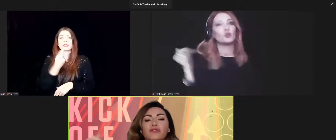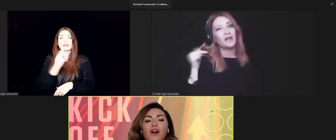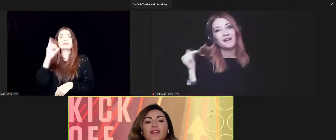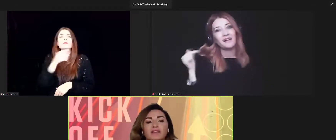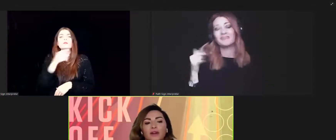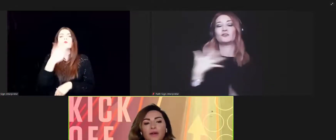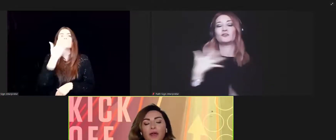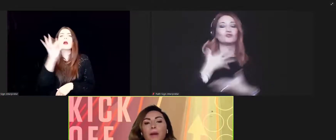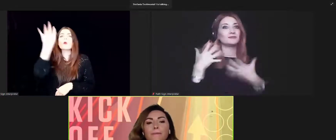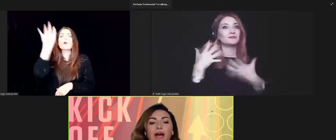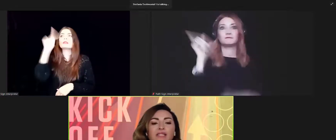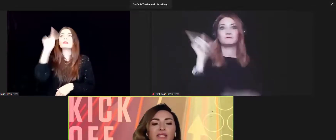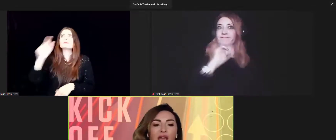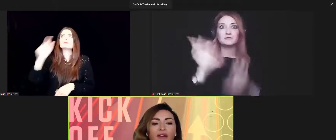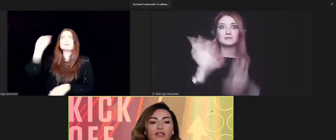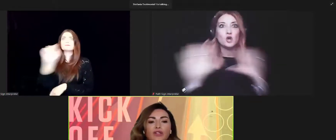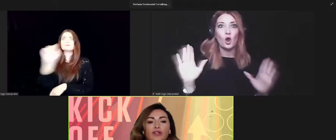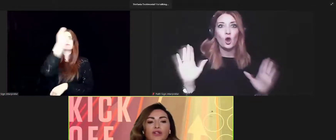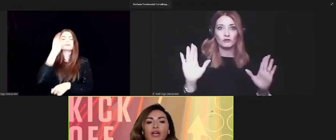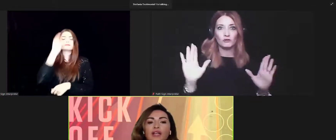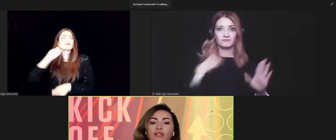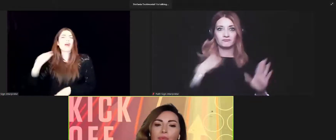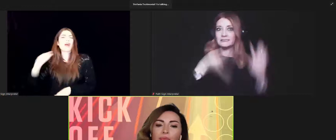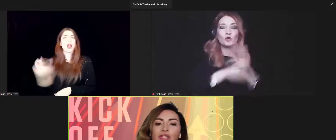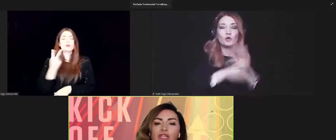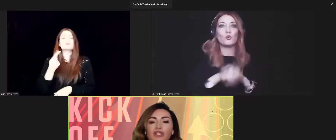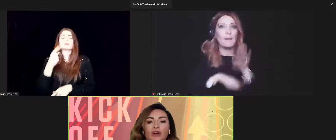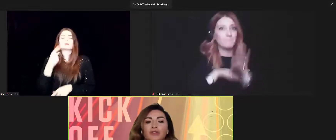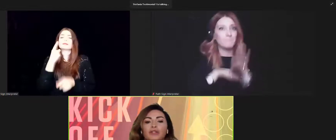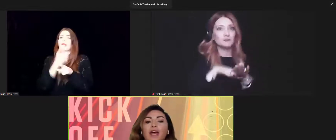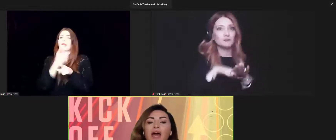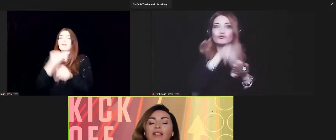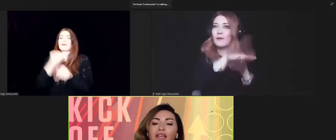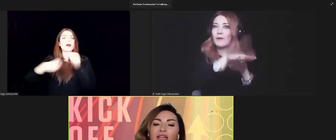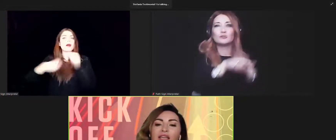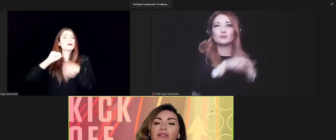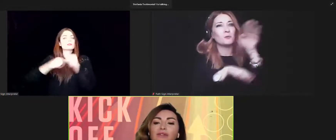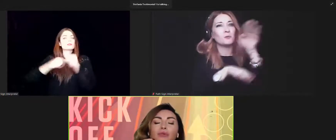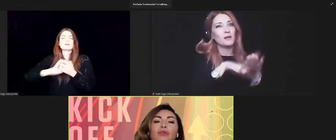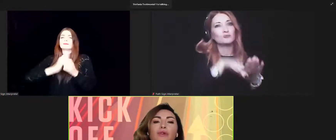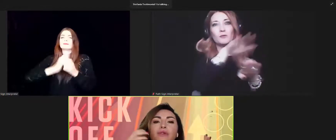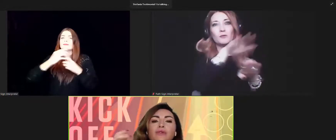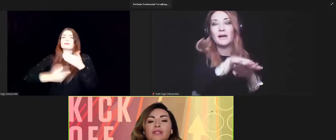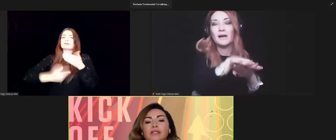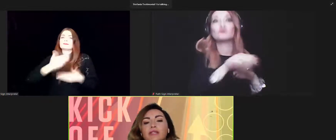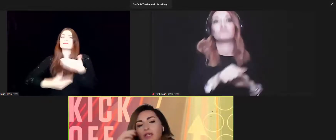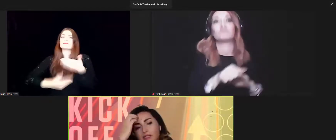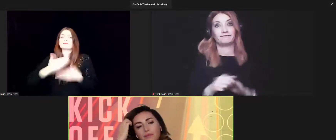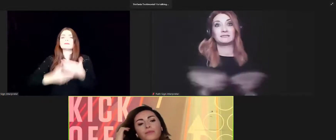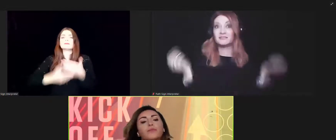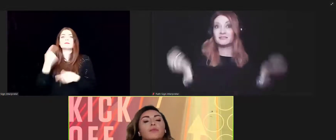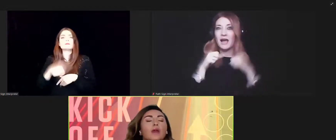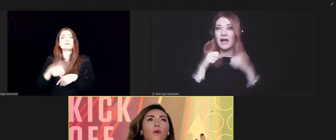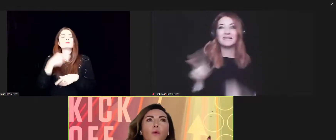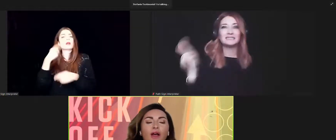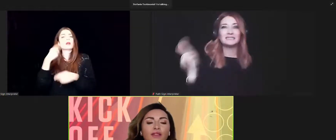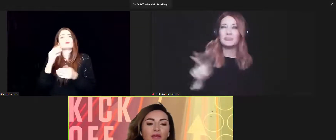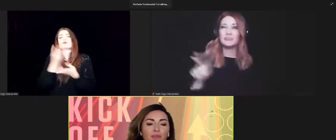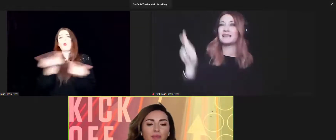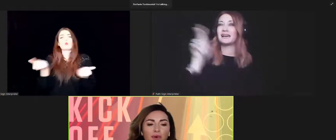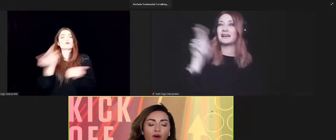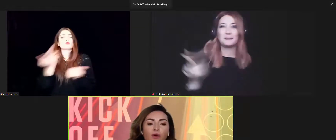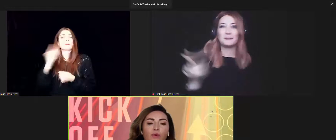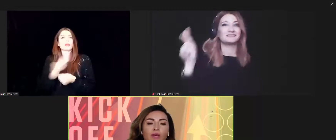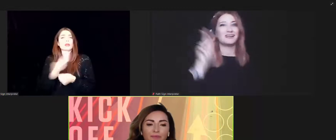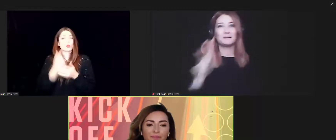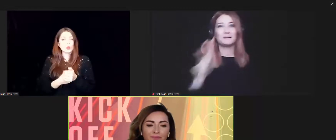forward faster. Massive action and repetition are the key to grow your skills. One tip